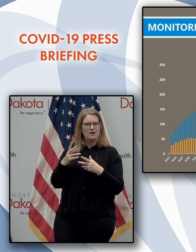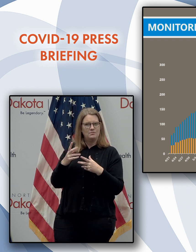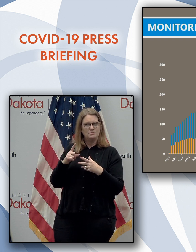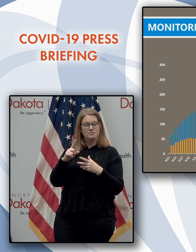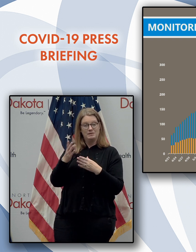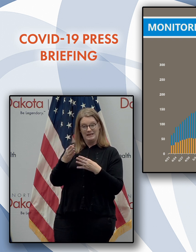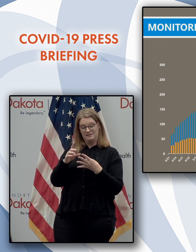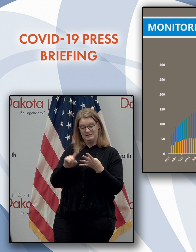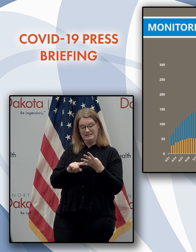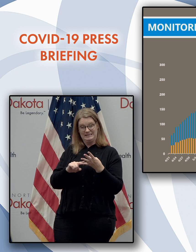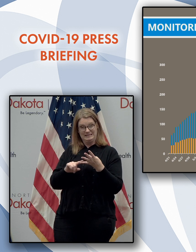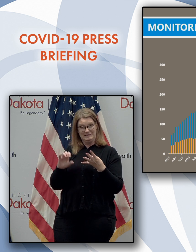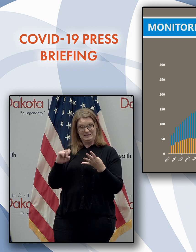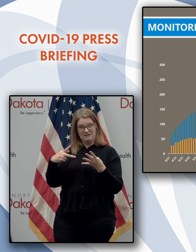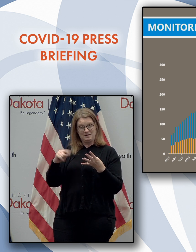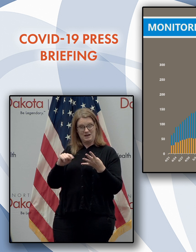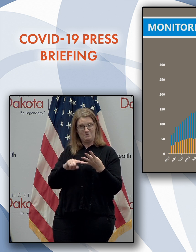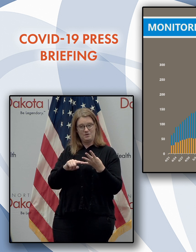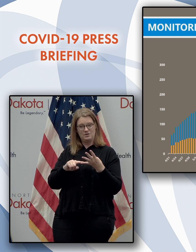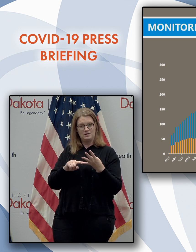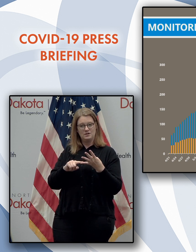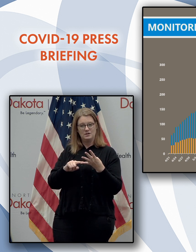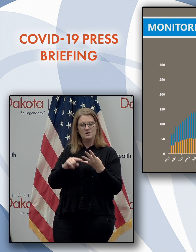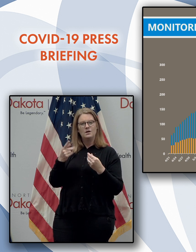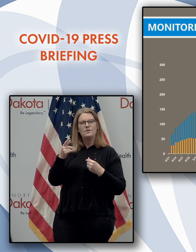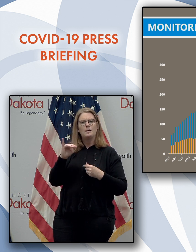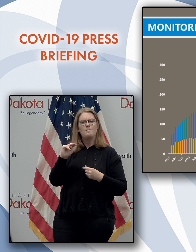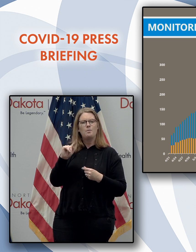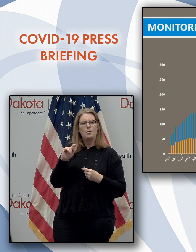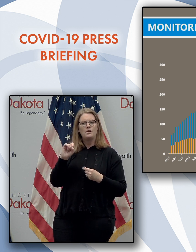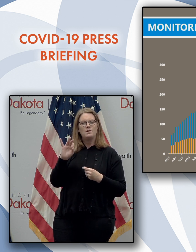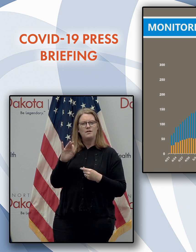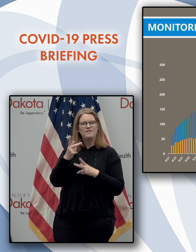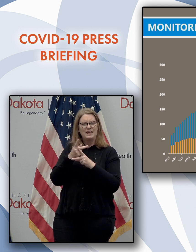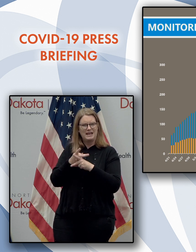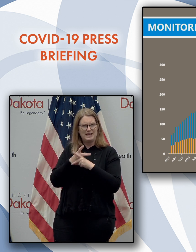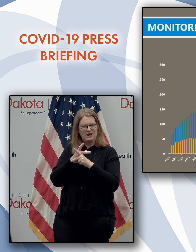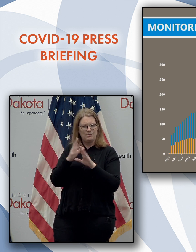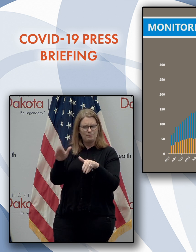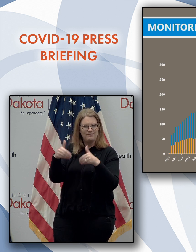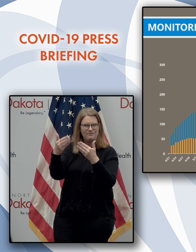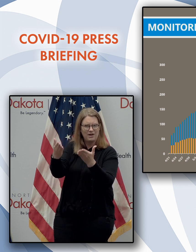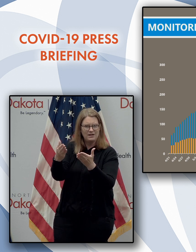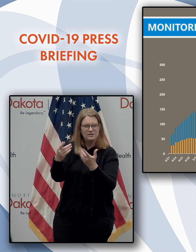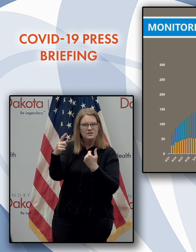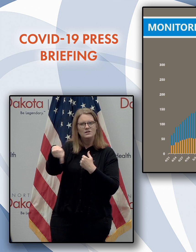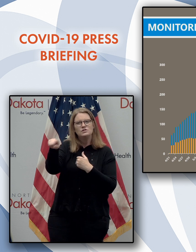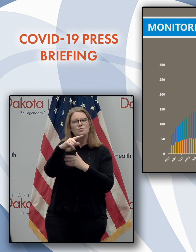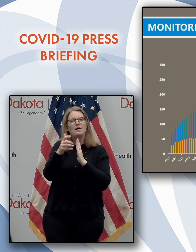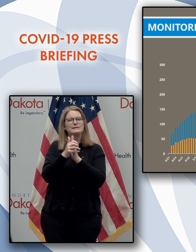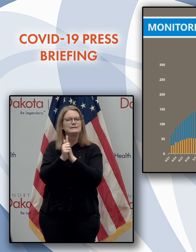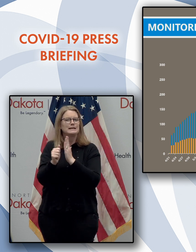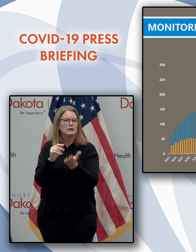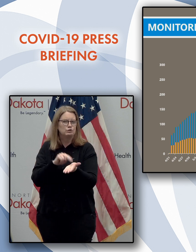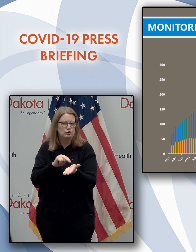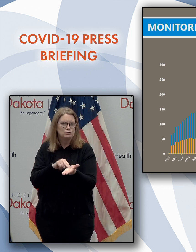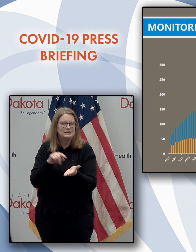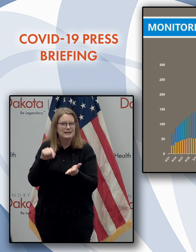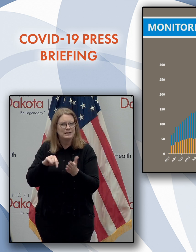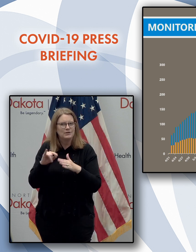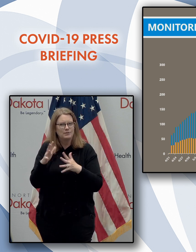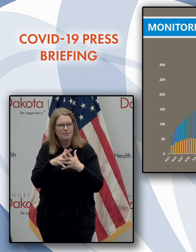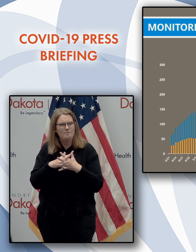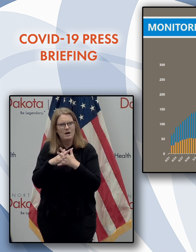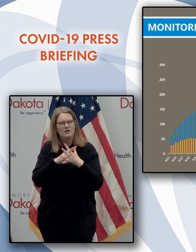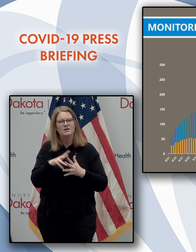the end of September. There's a goal to get point-of-care solutions to all skilled nursing facilities in America. There's